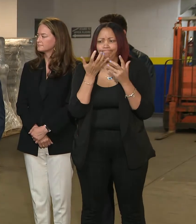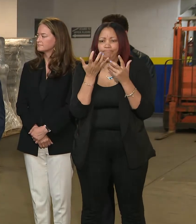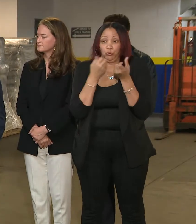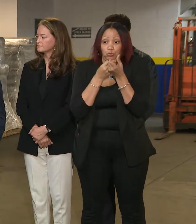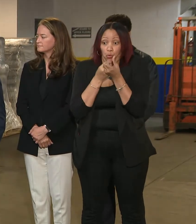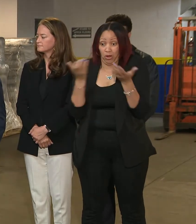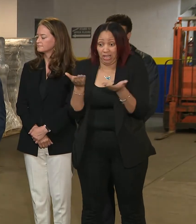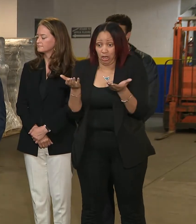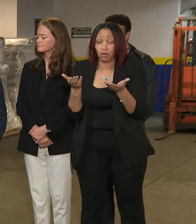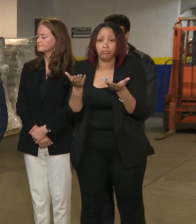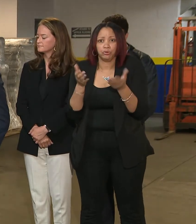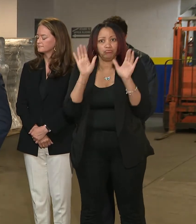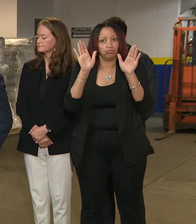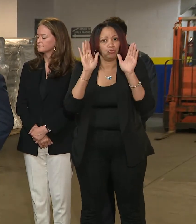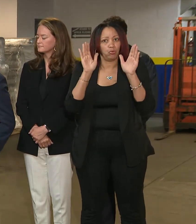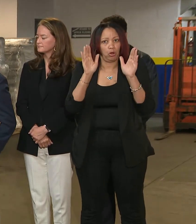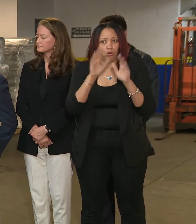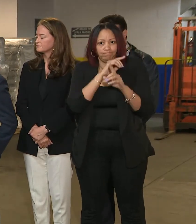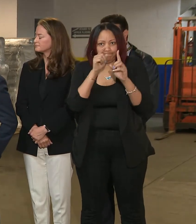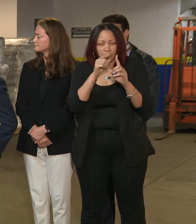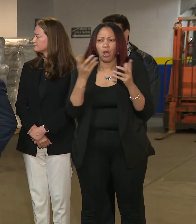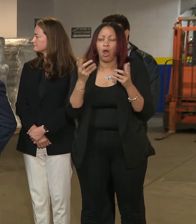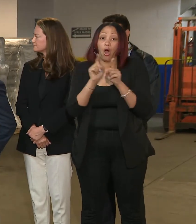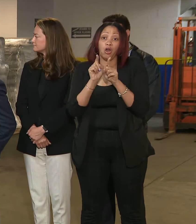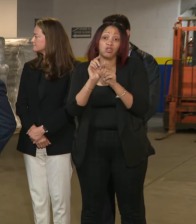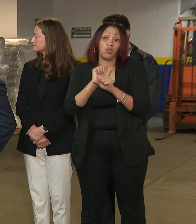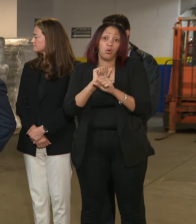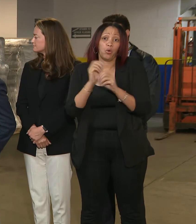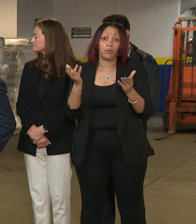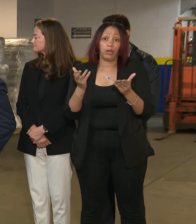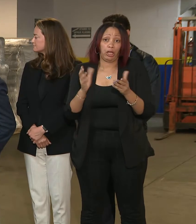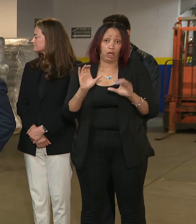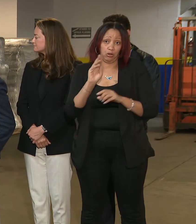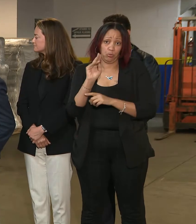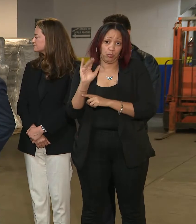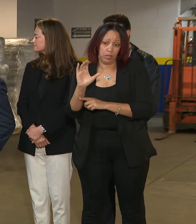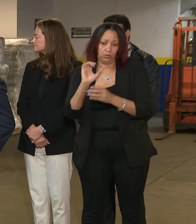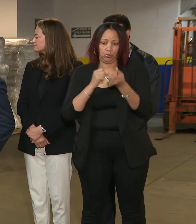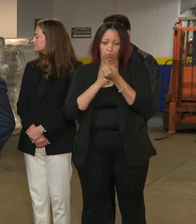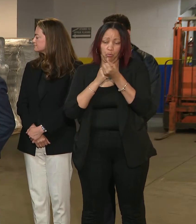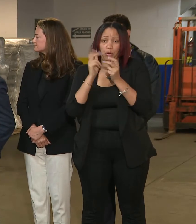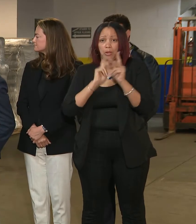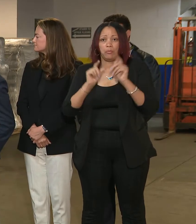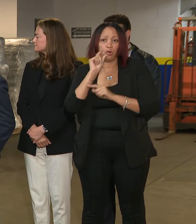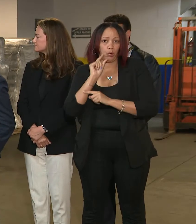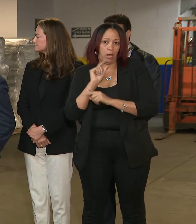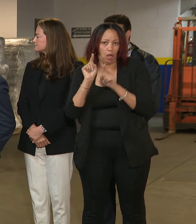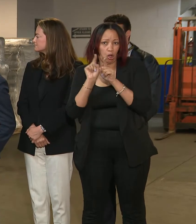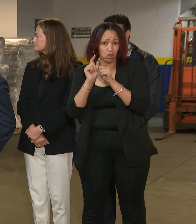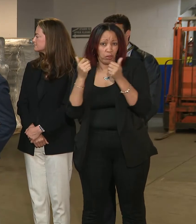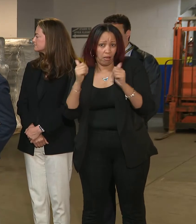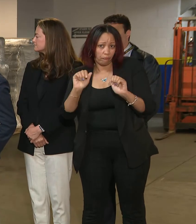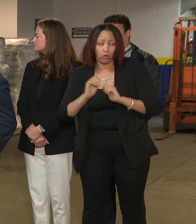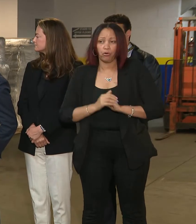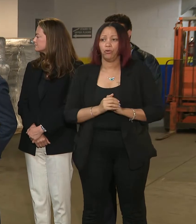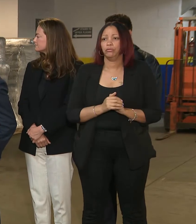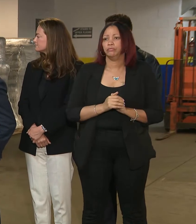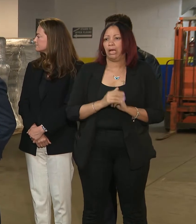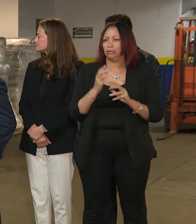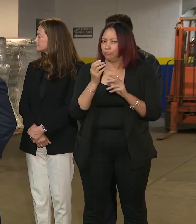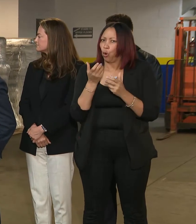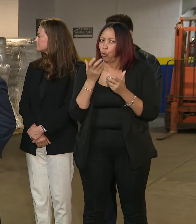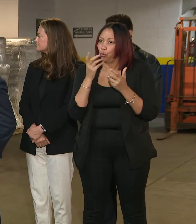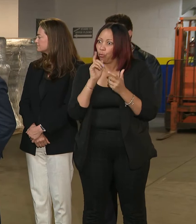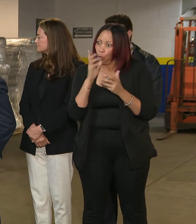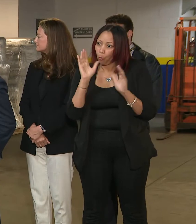this incredible mission. And I hope that the work that we're doing here in New York City to support the people of Ukraine and your effort give some meaning